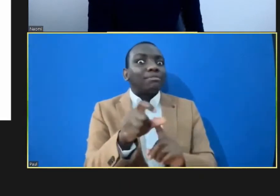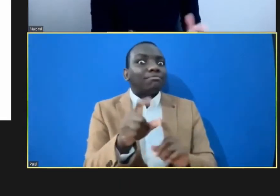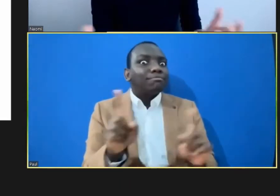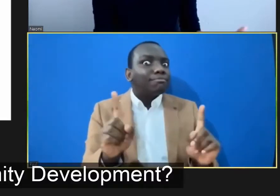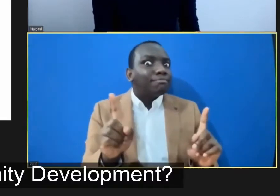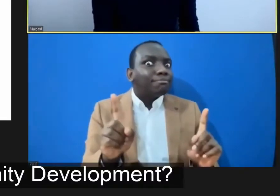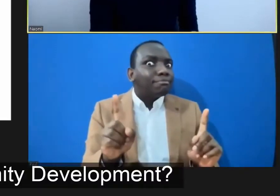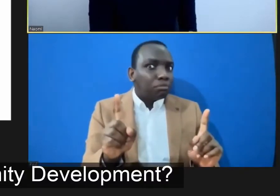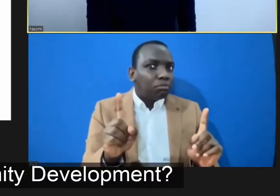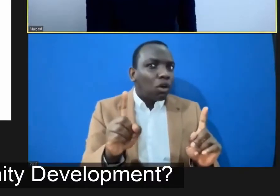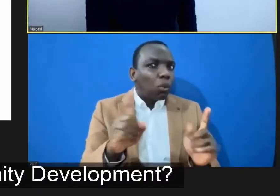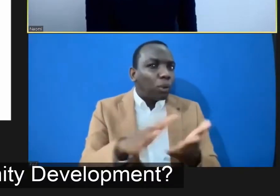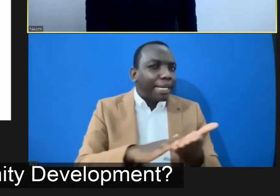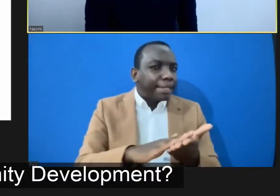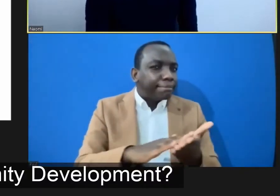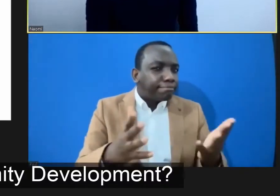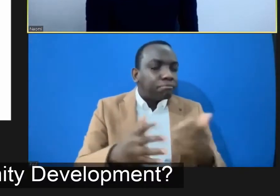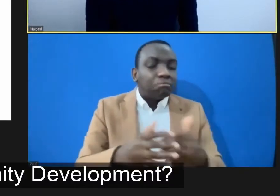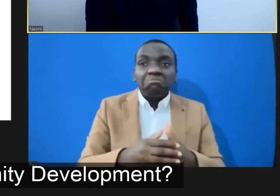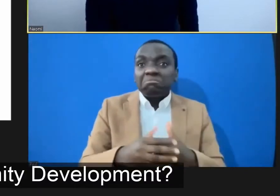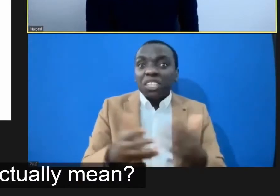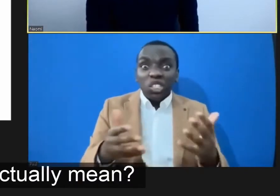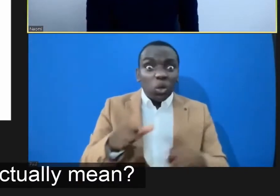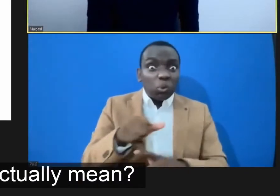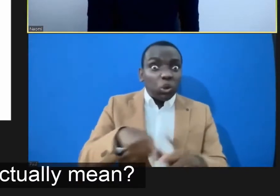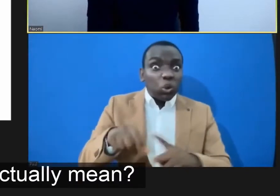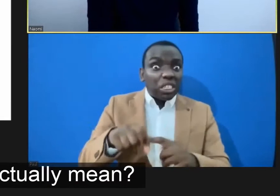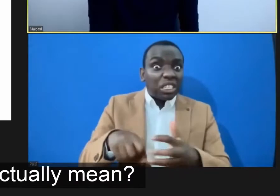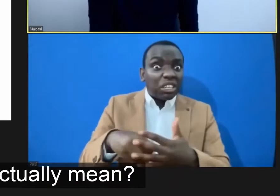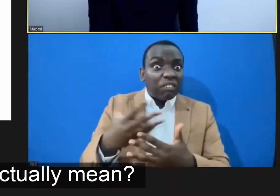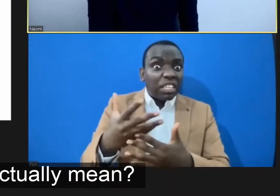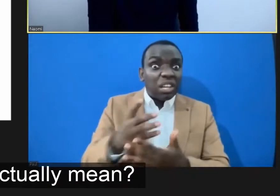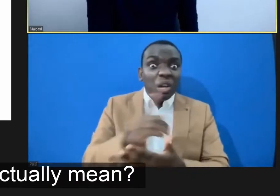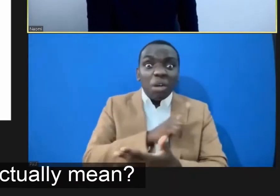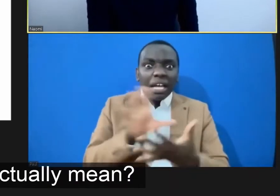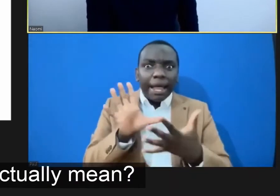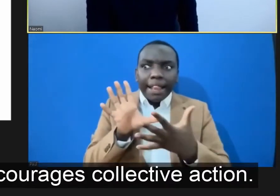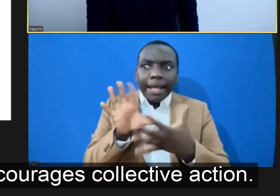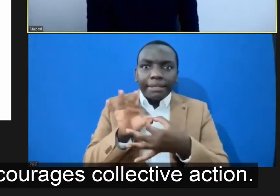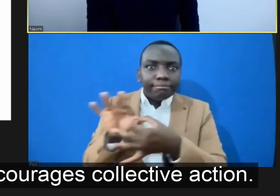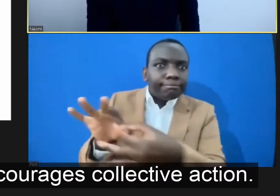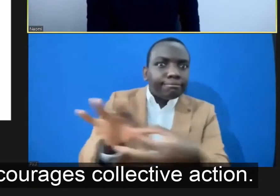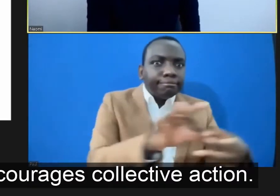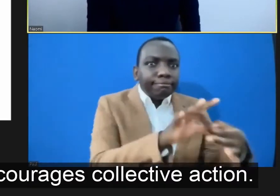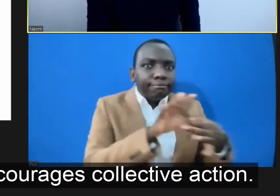So, what is community development? What does that actually mean?